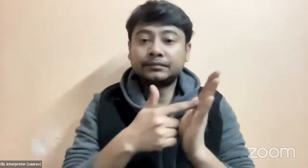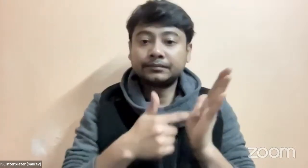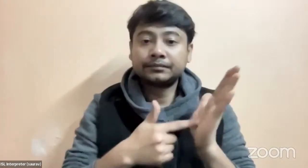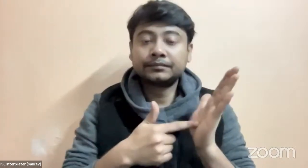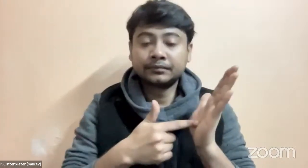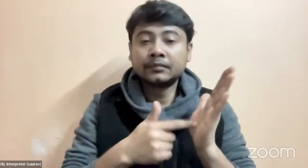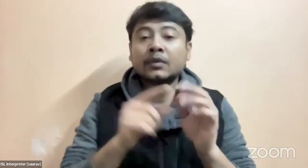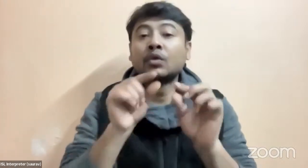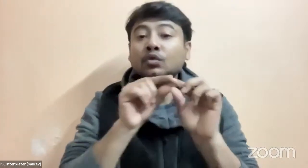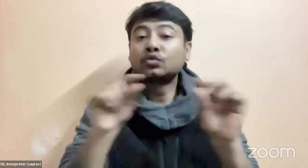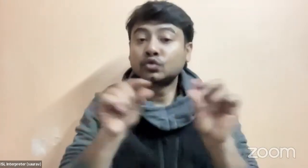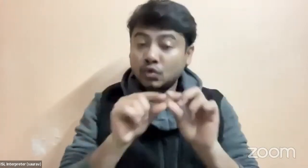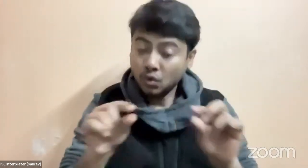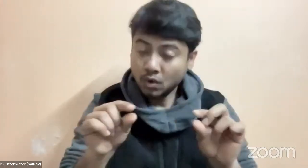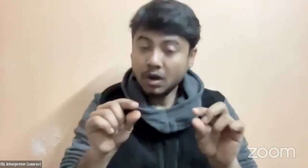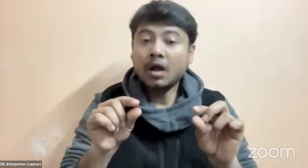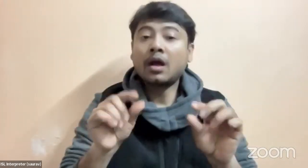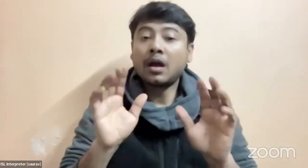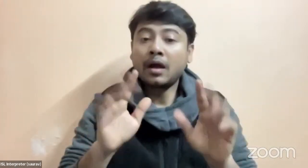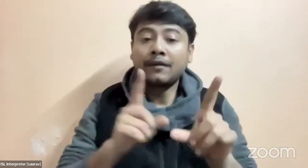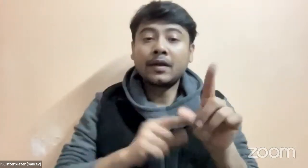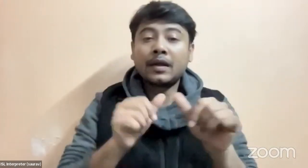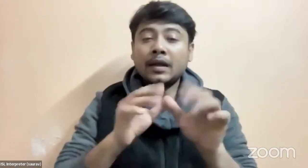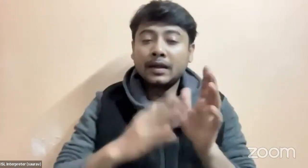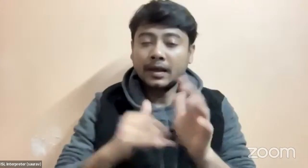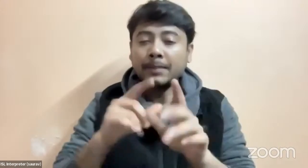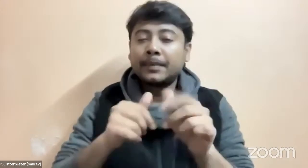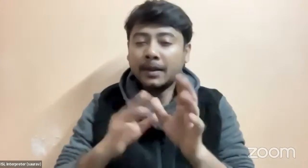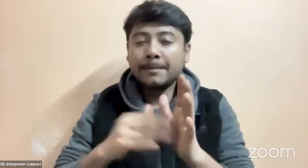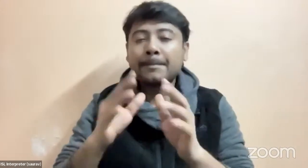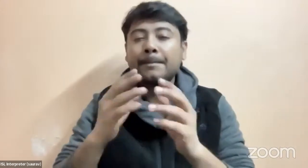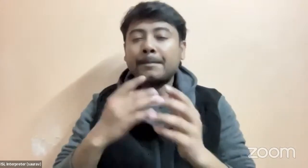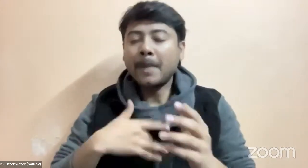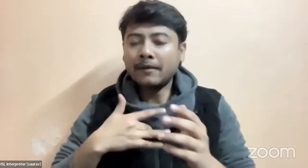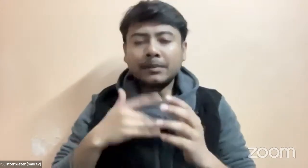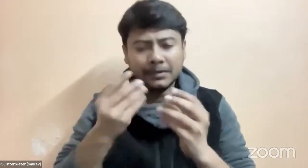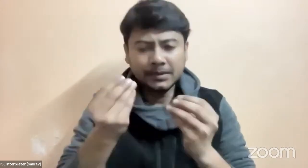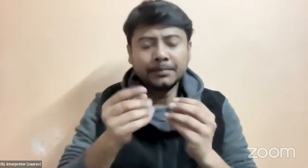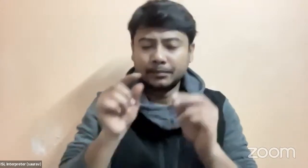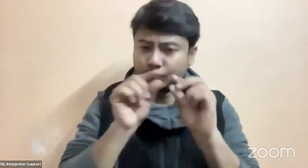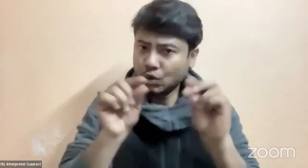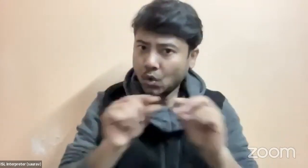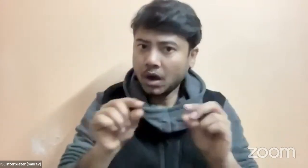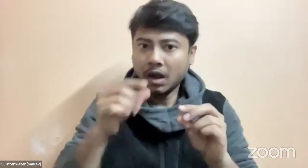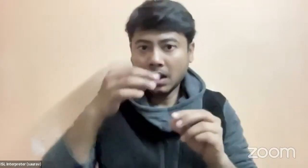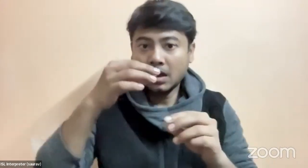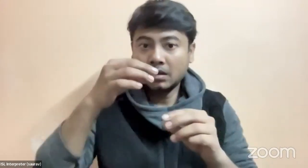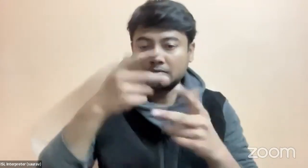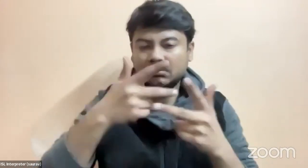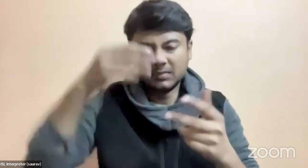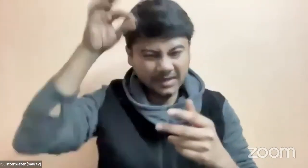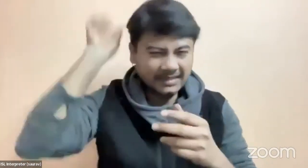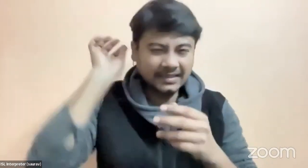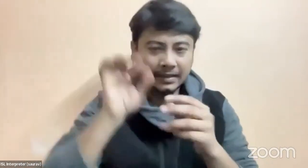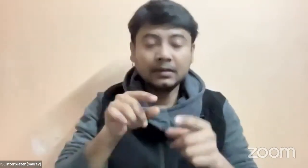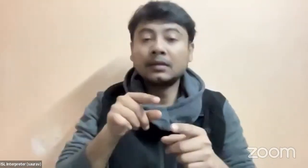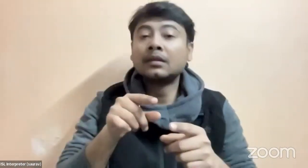There is a shloka in Bhagavad Gita, according to which, if you do a particular